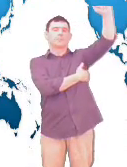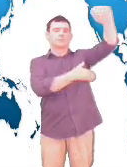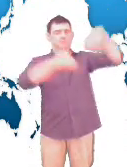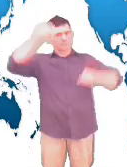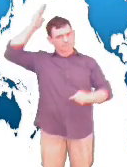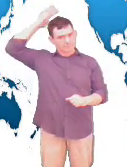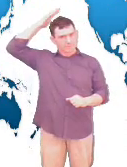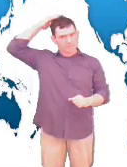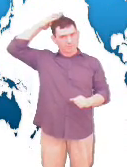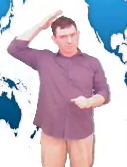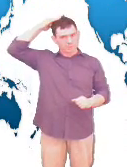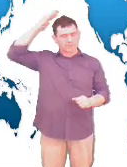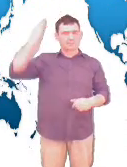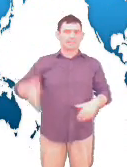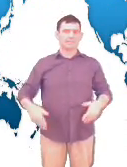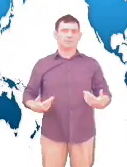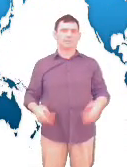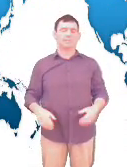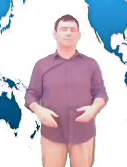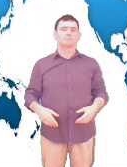number, that roadblock. Take a deep breath in